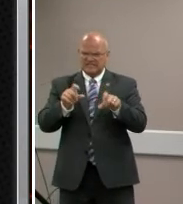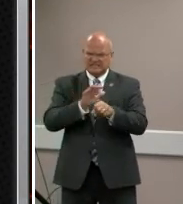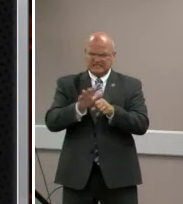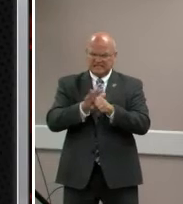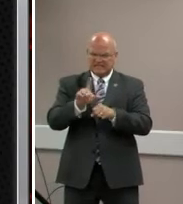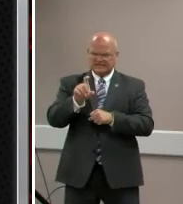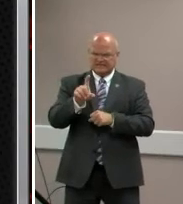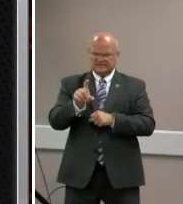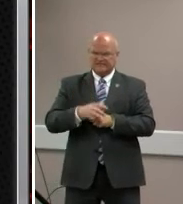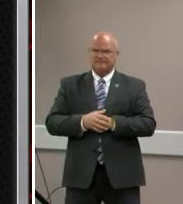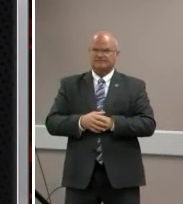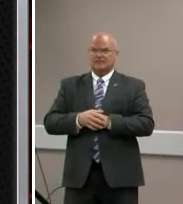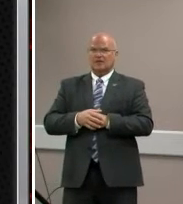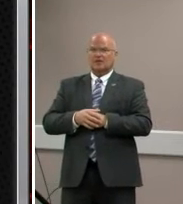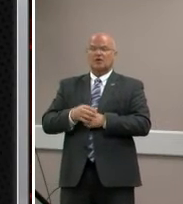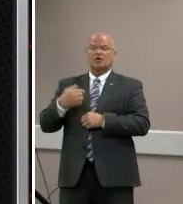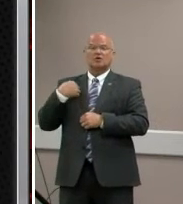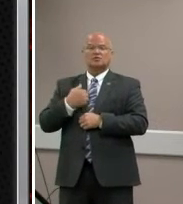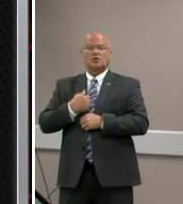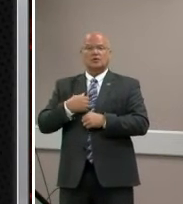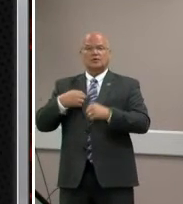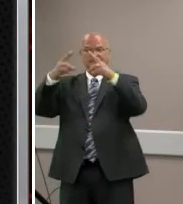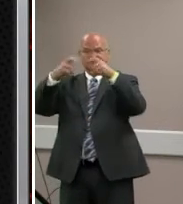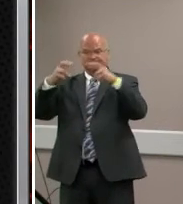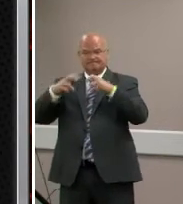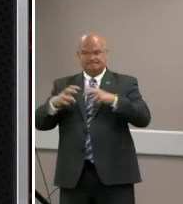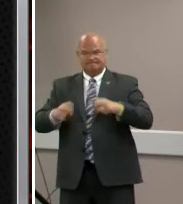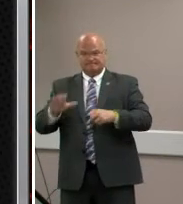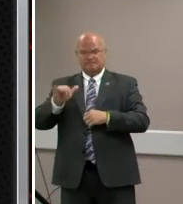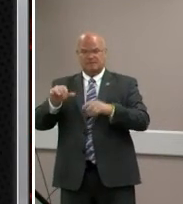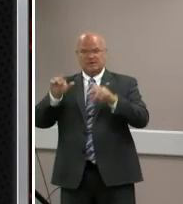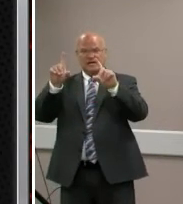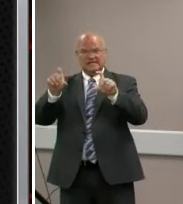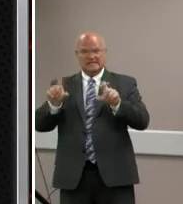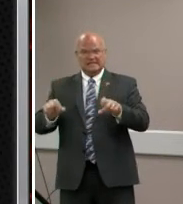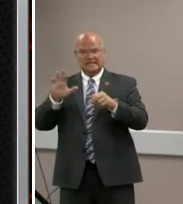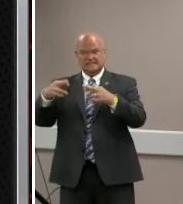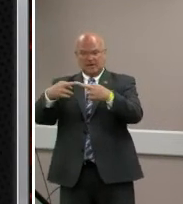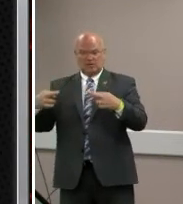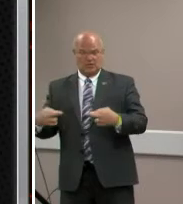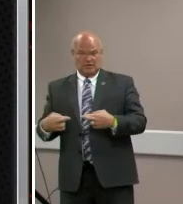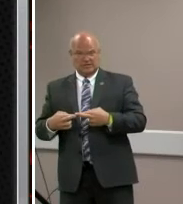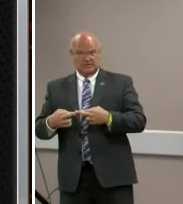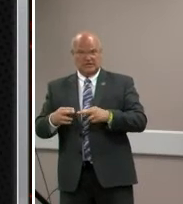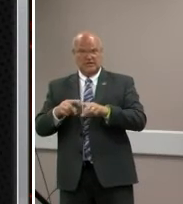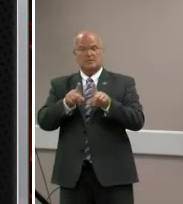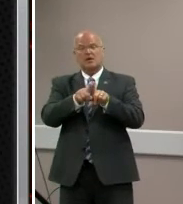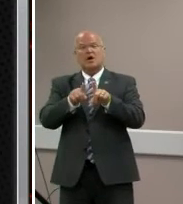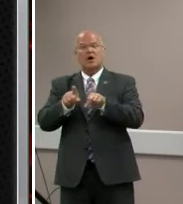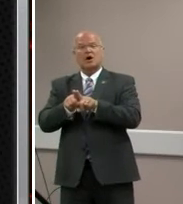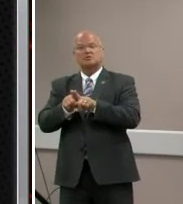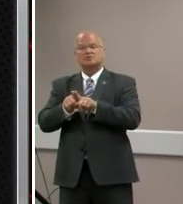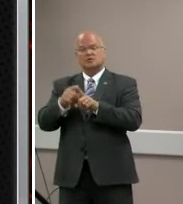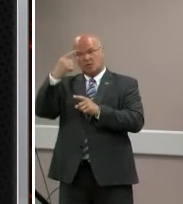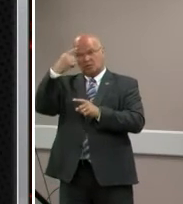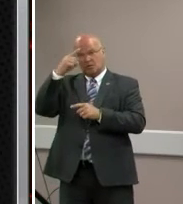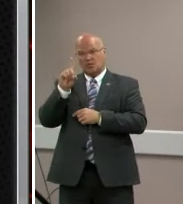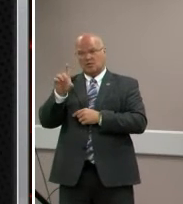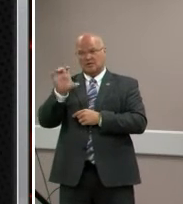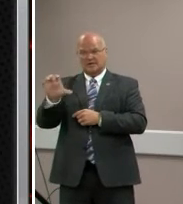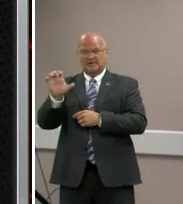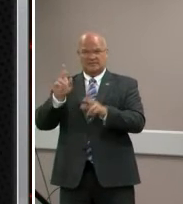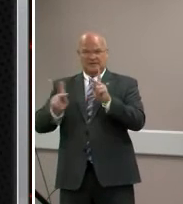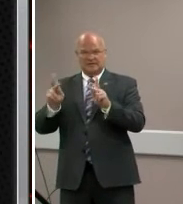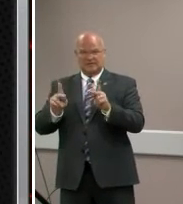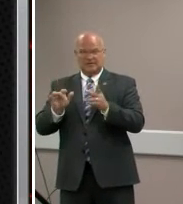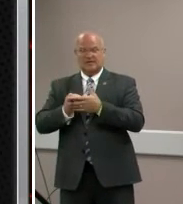enough? Well, we broke it down by test by region, but also per capita. And so